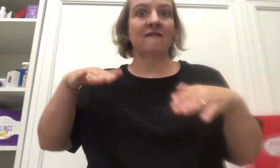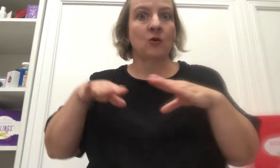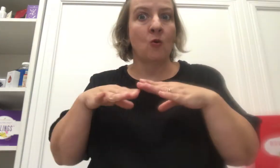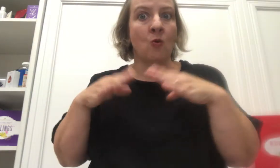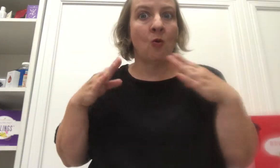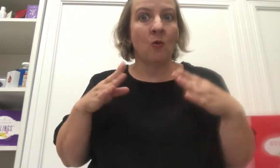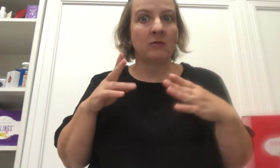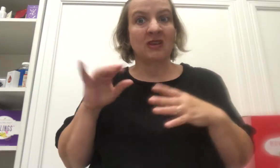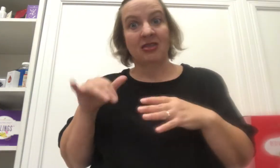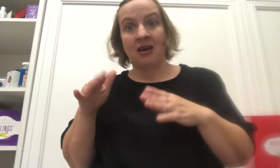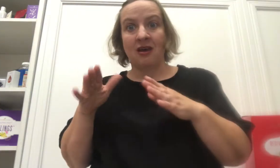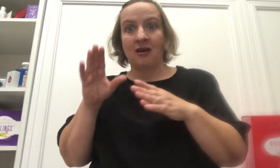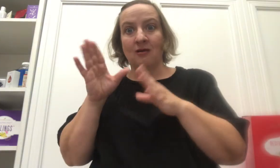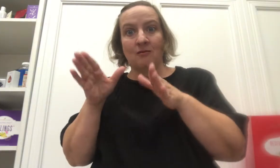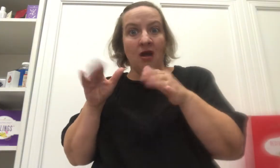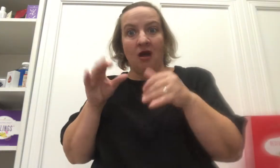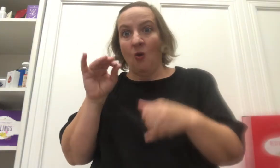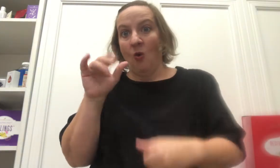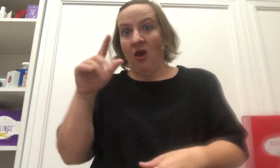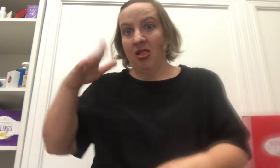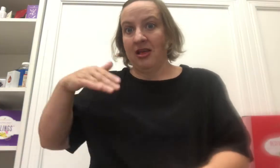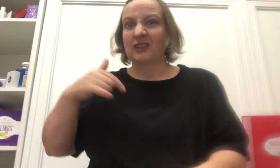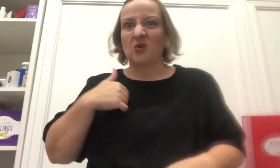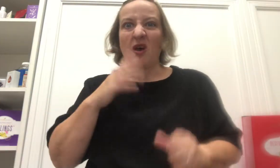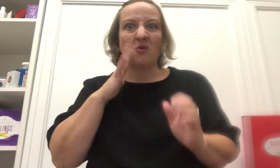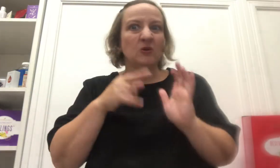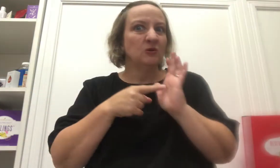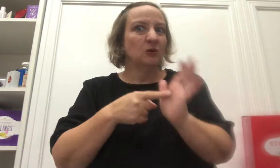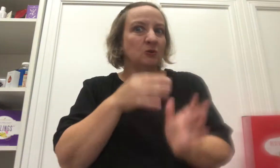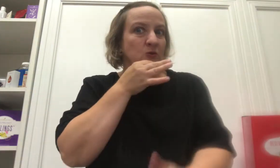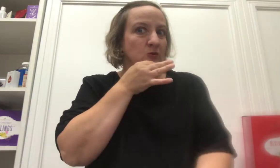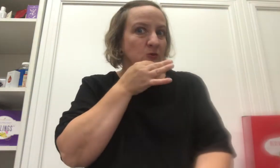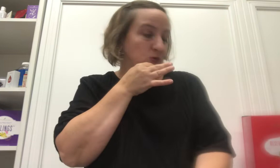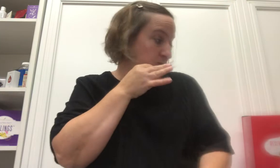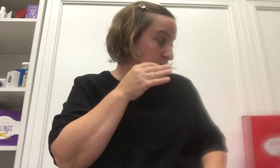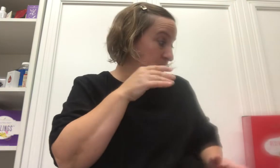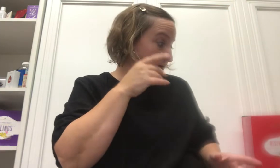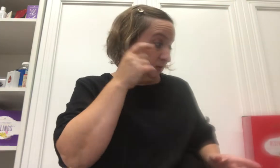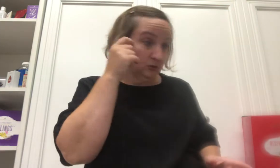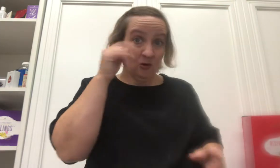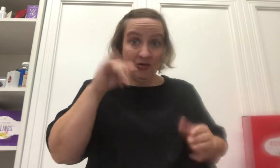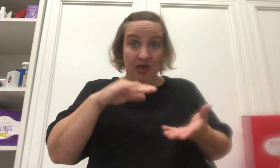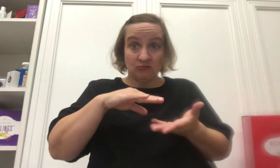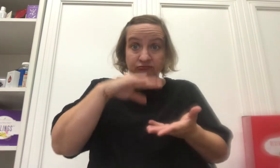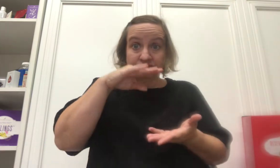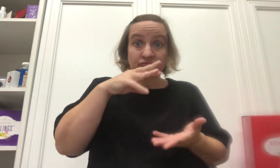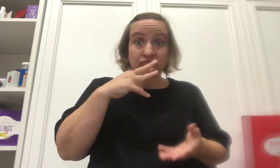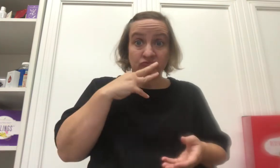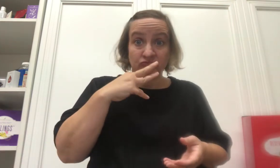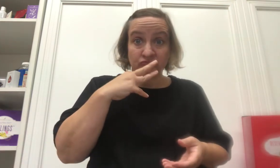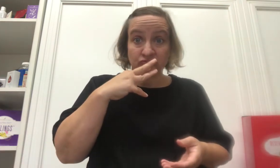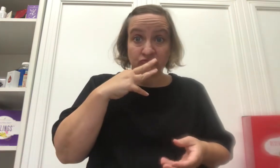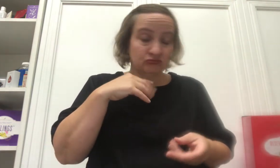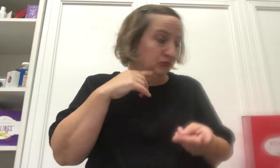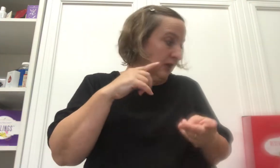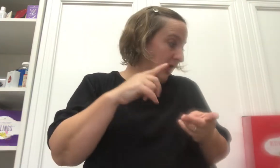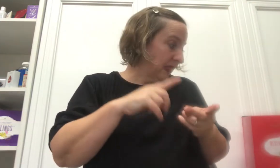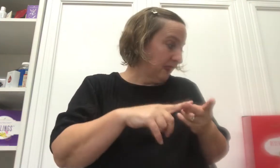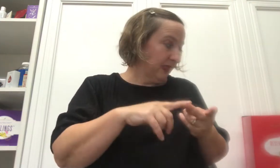I don't have my opened oils right here, so as I go through the box, I'll talk to you about how to do that. So you're going